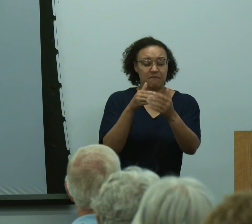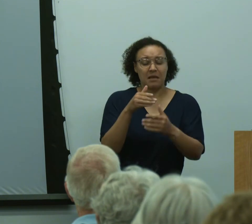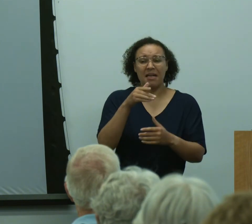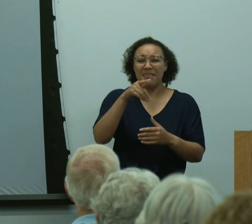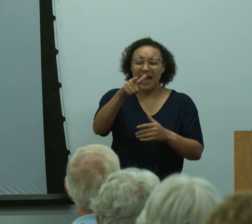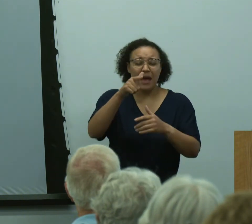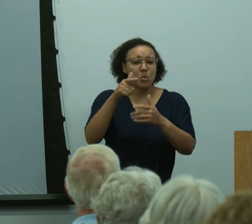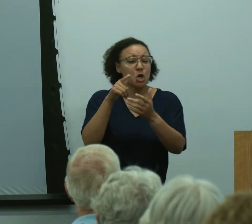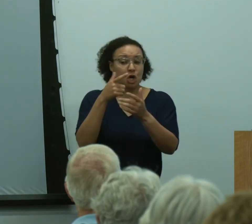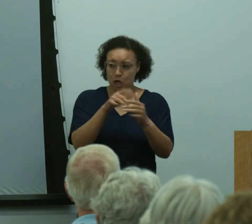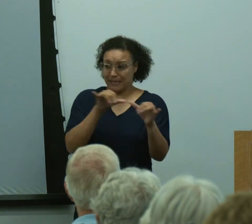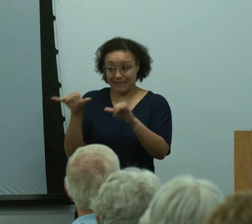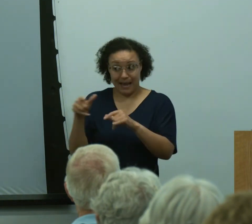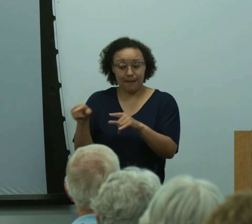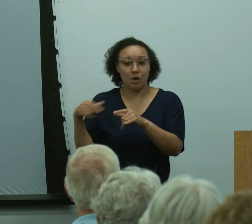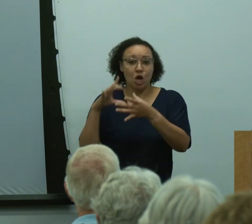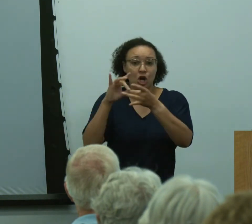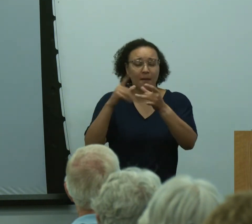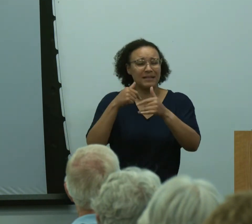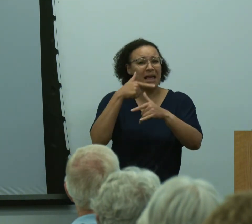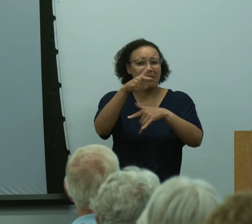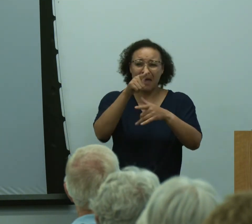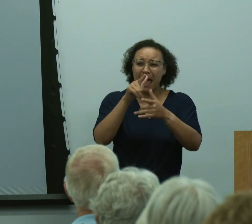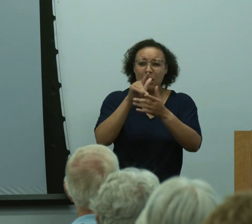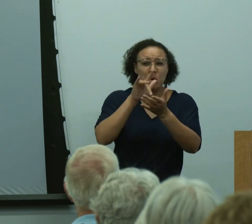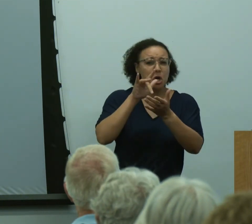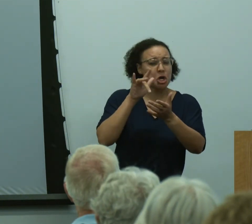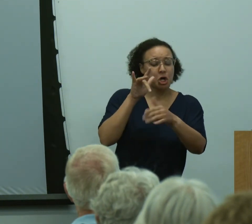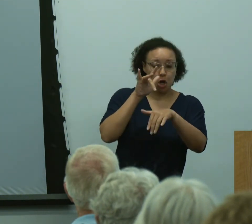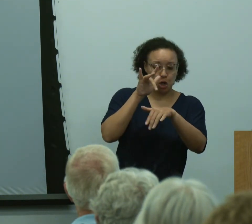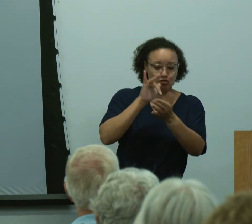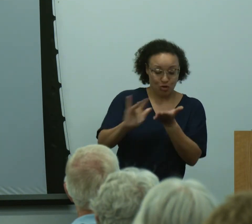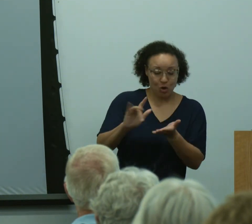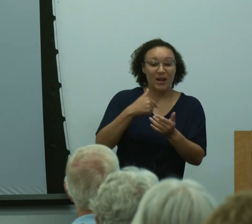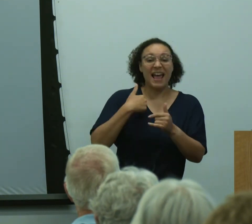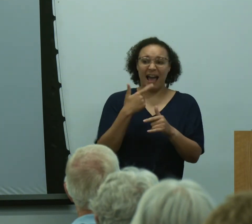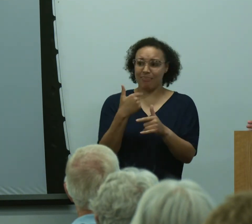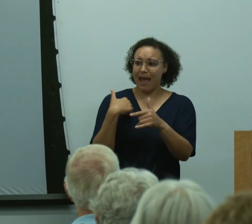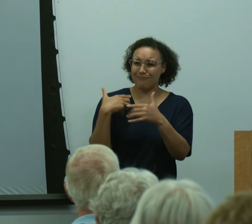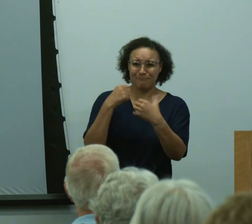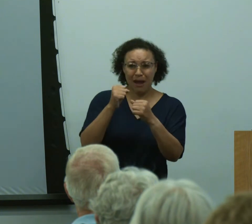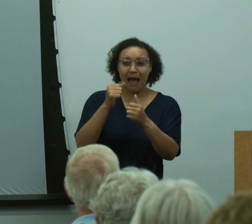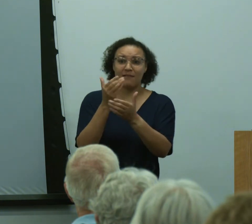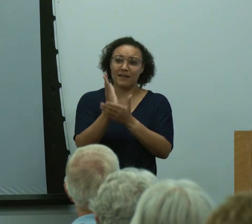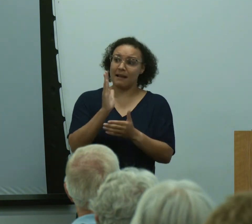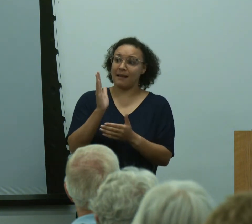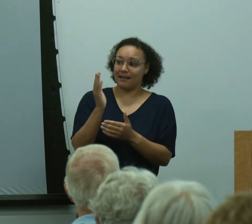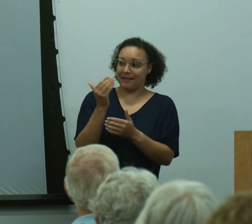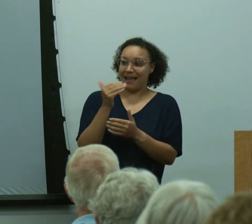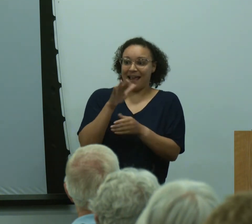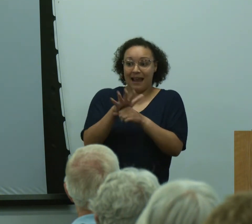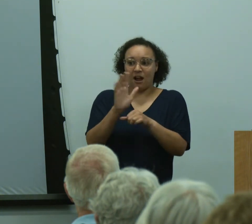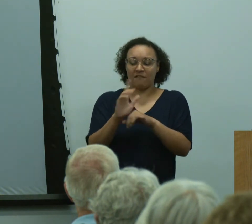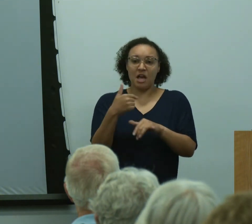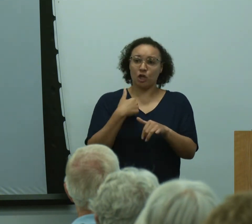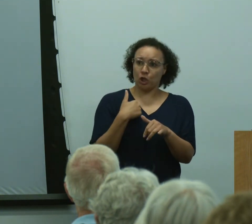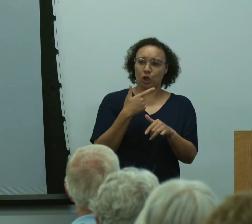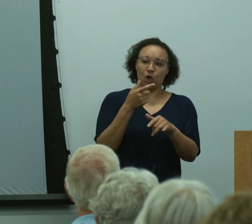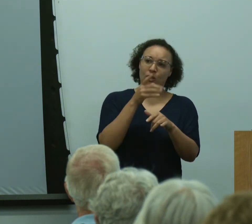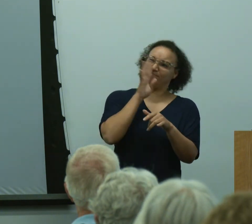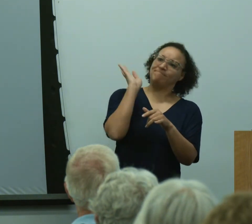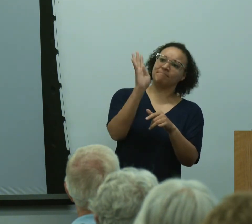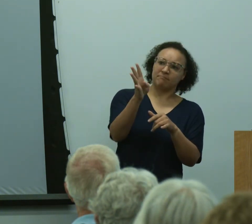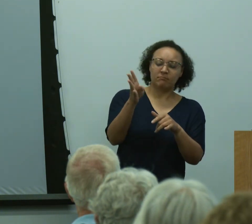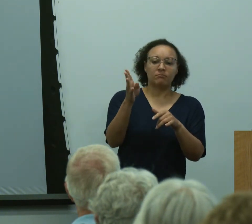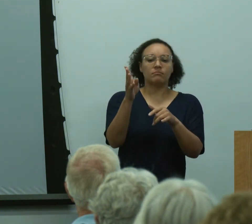the audacity and the unmitigated gall to thumb their nose at the Ohio Supreme Court. Professor